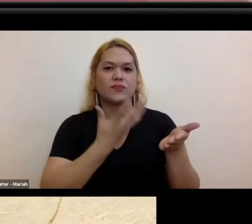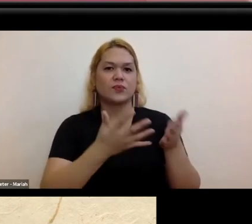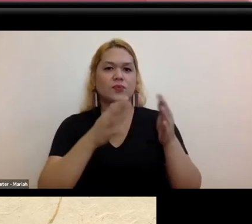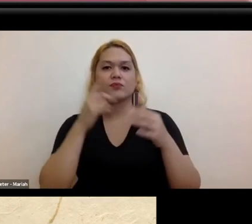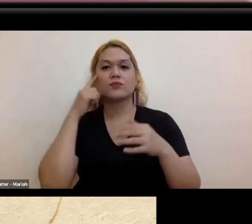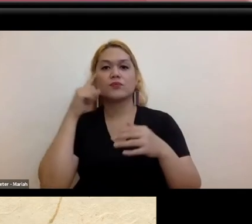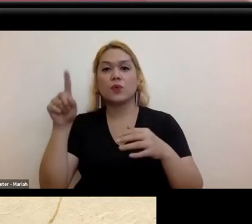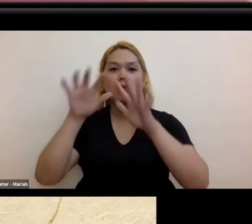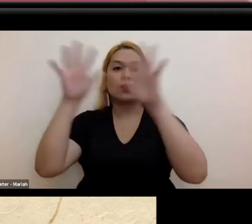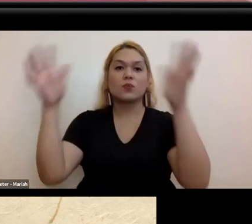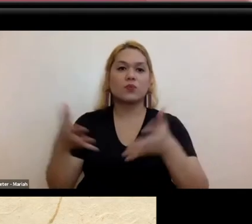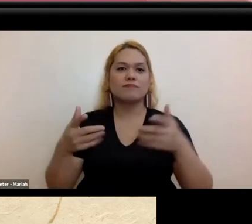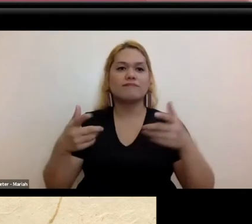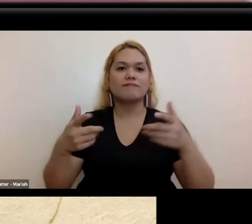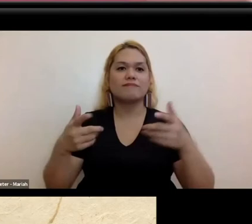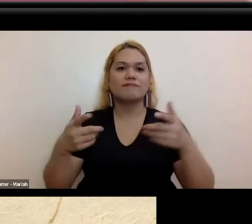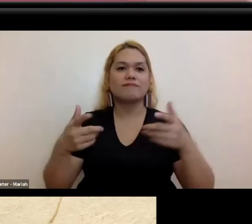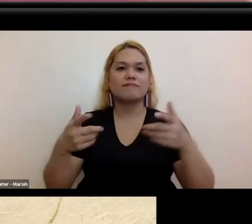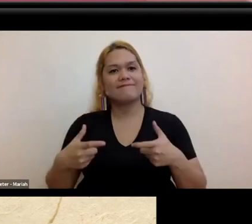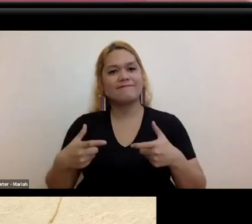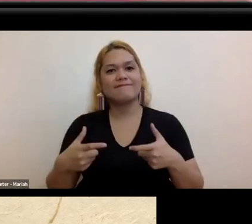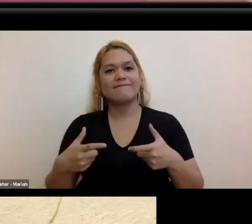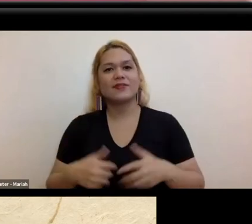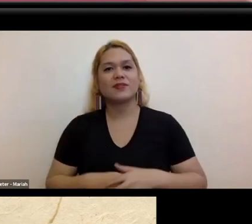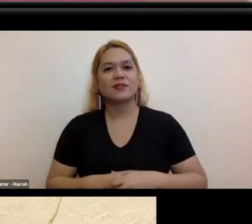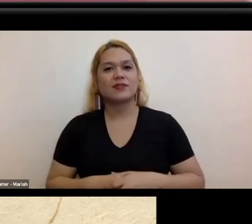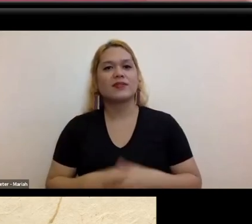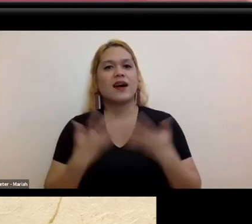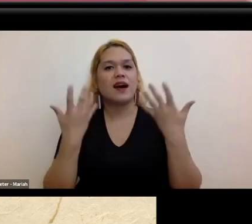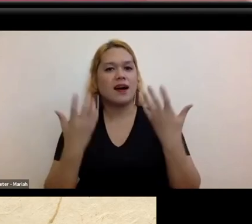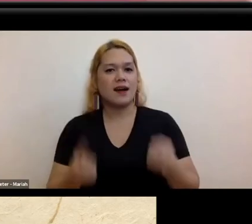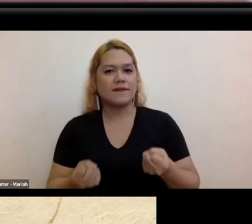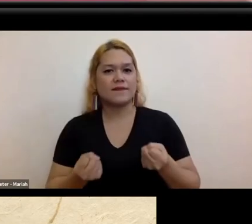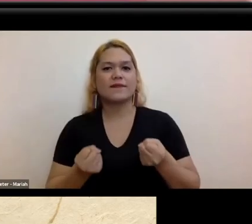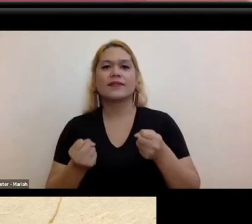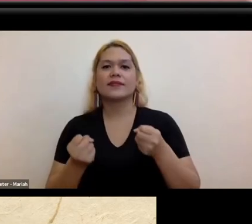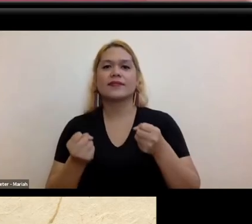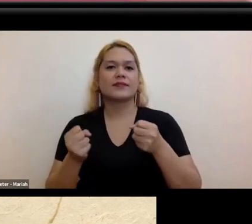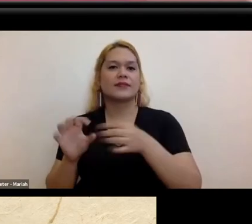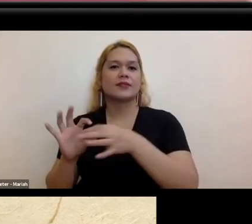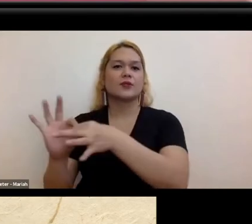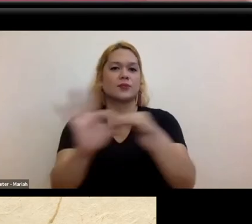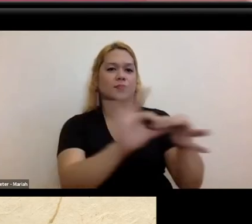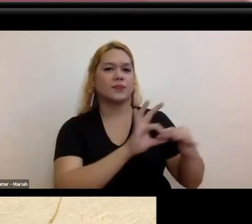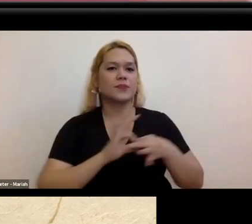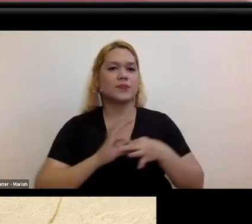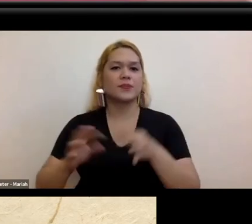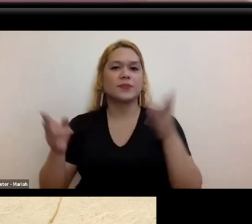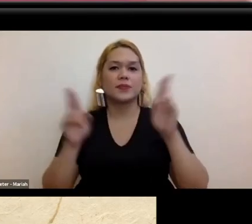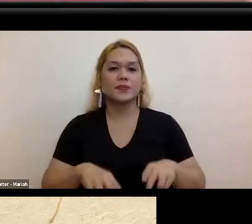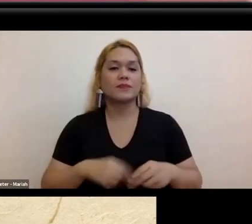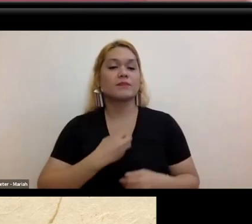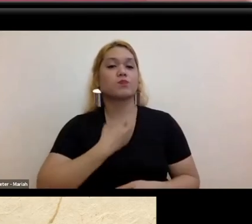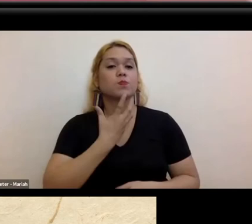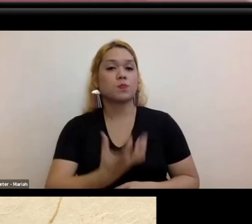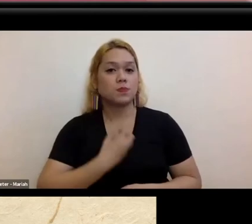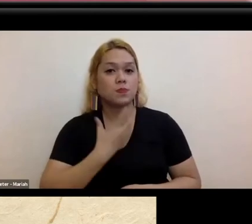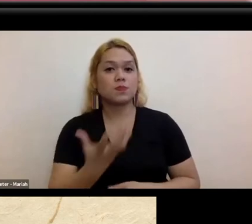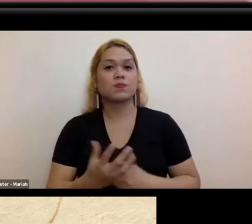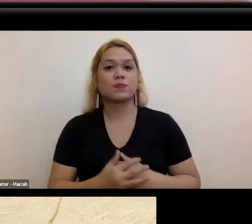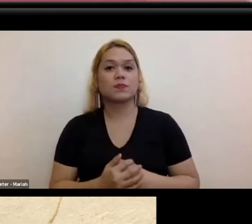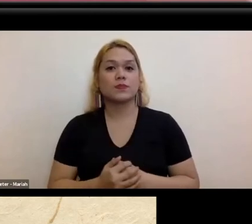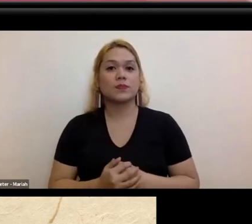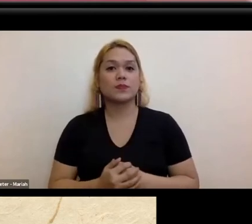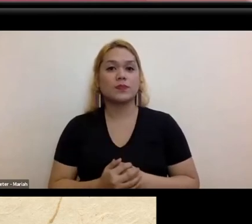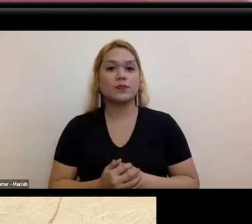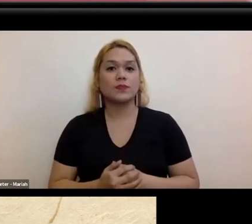the mysterious process of association that so like often happens in poetry, the COVID crisis kind of like